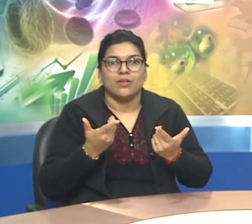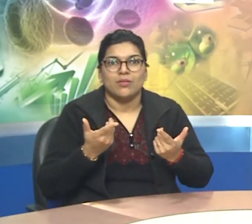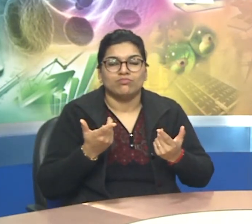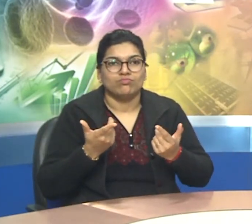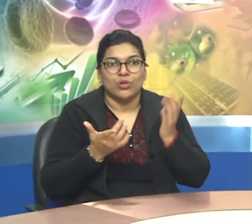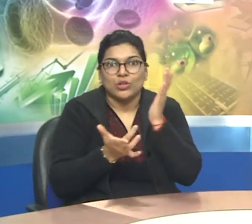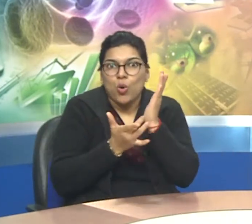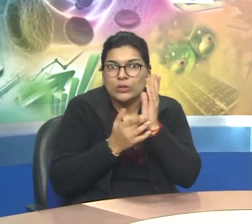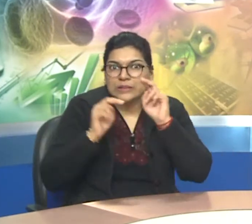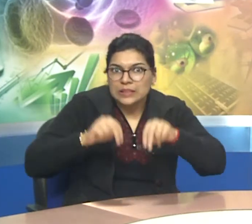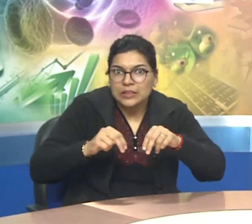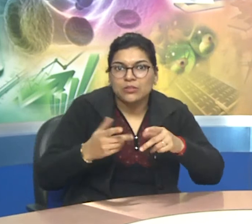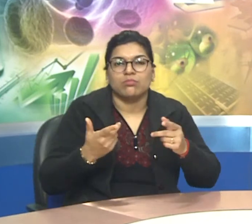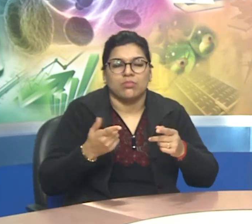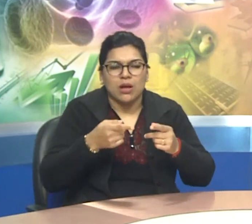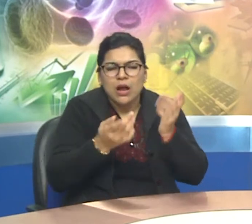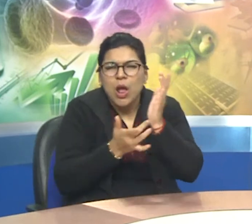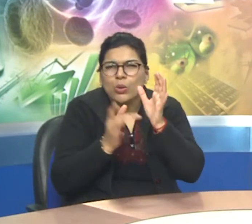increasing and changing.